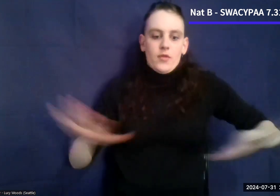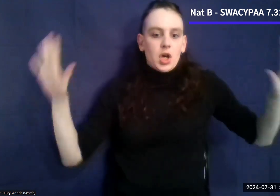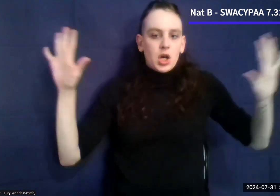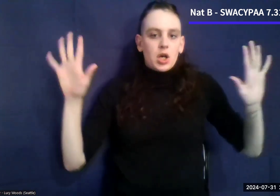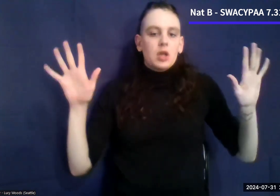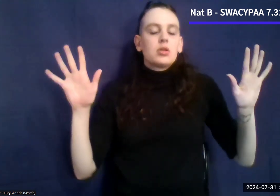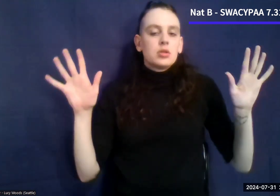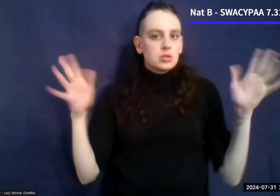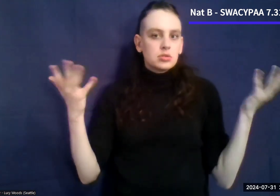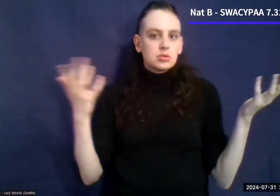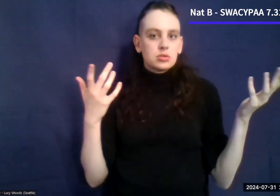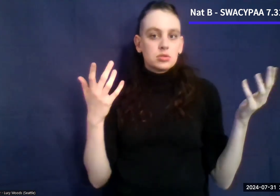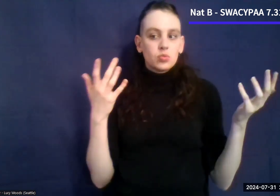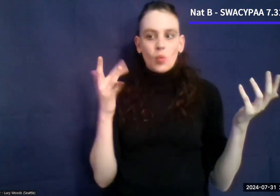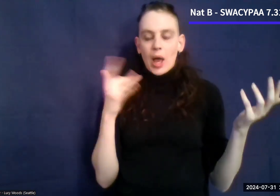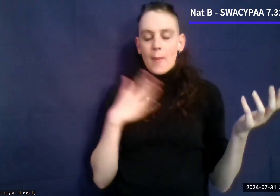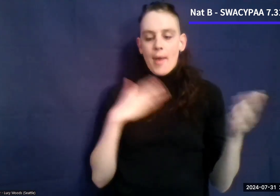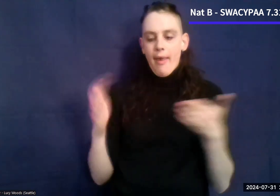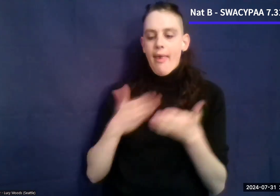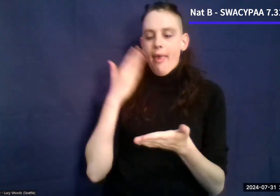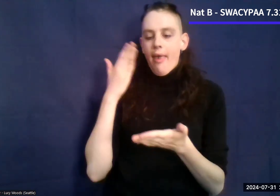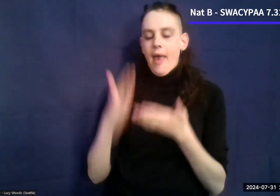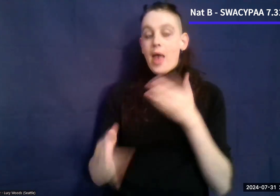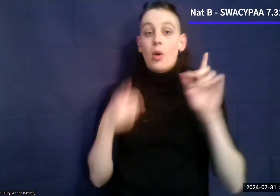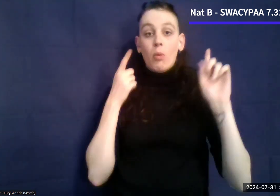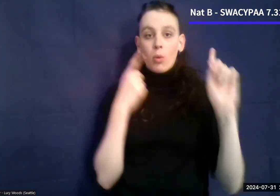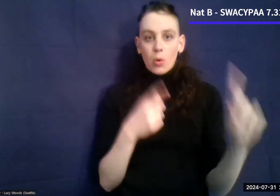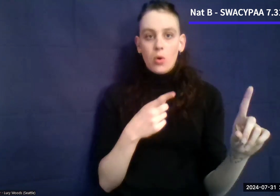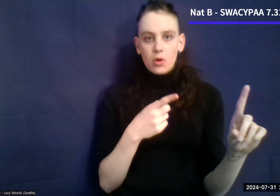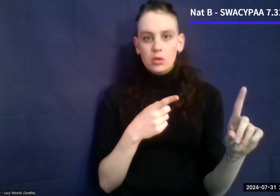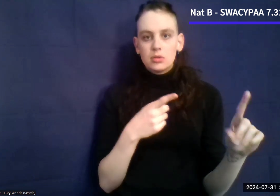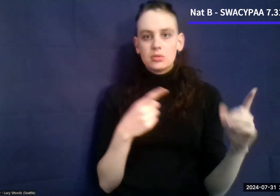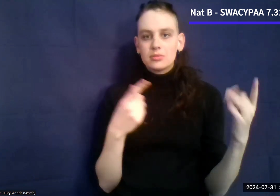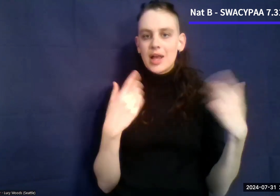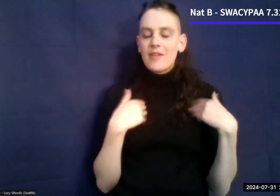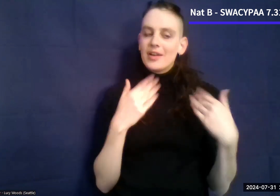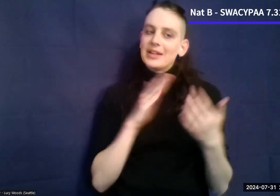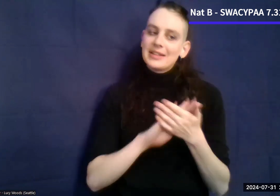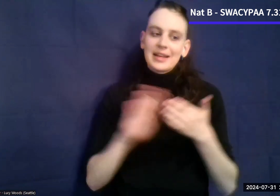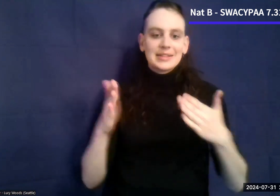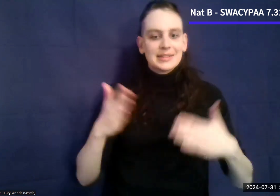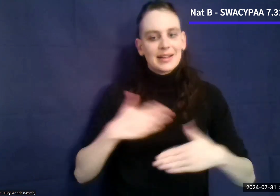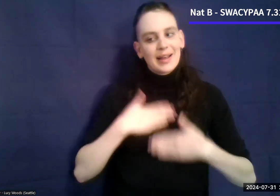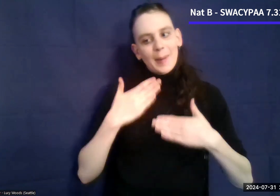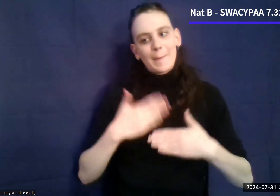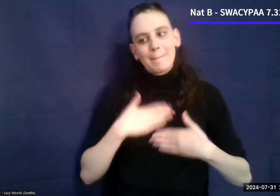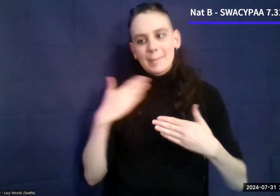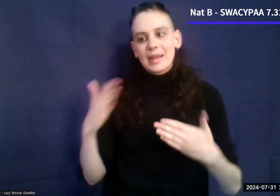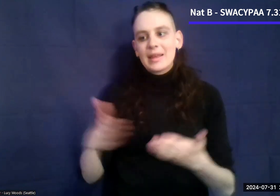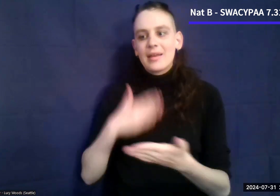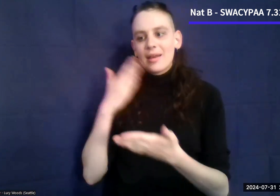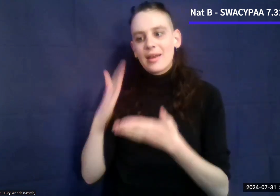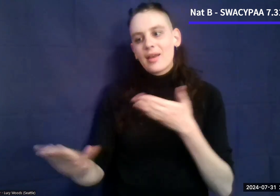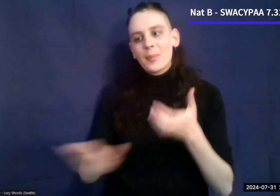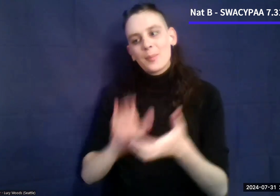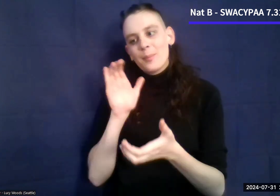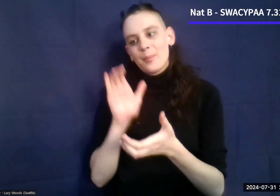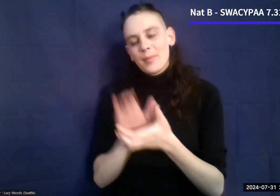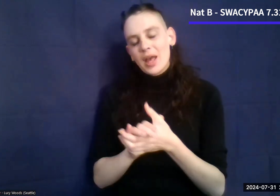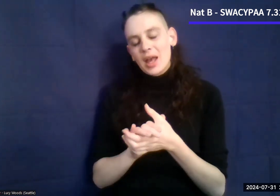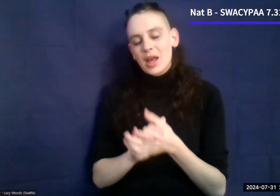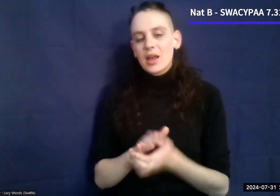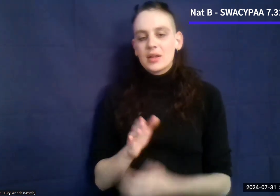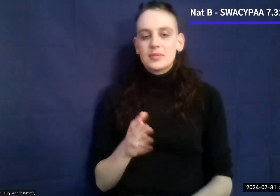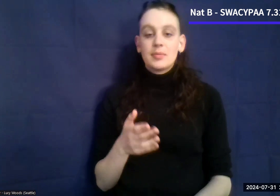was like my end goal, right? It was to like have a nice happy ending, but things happen and like I'm really happy